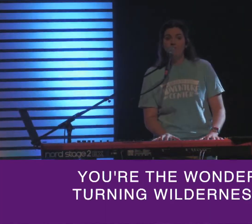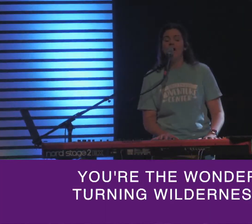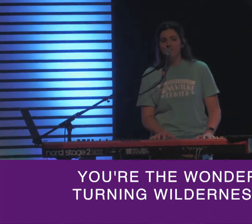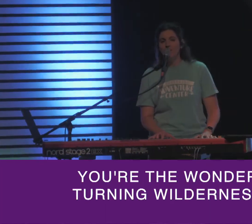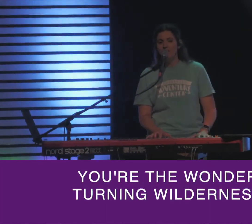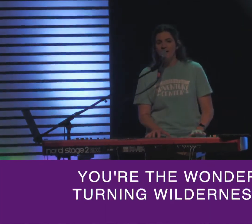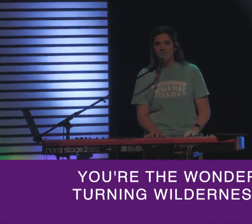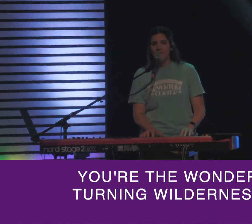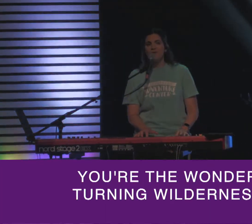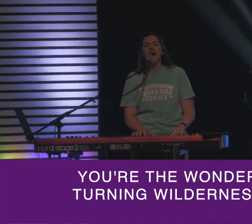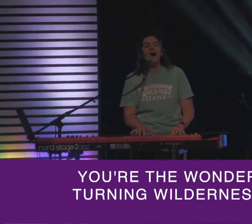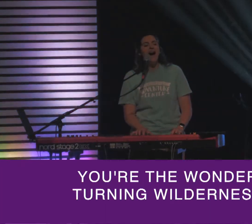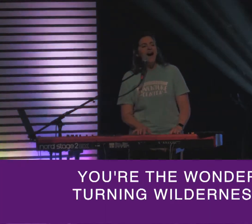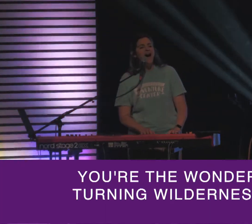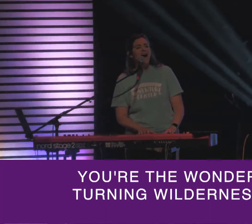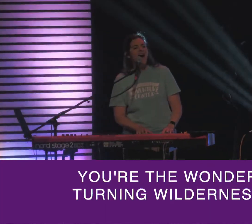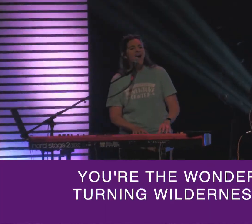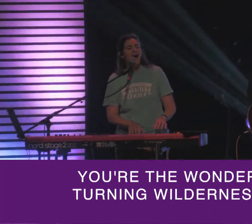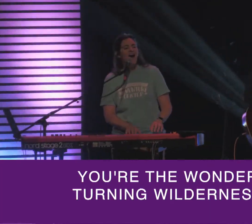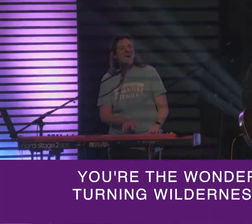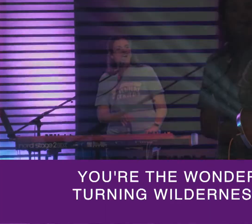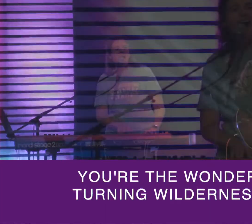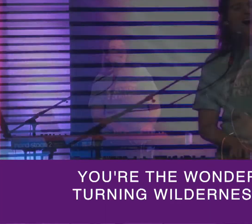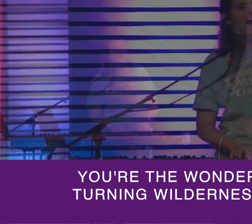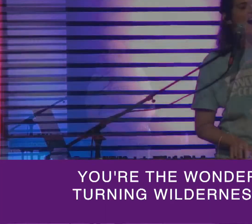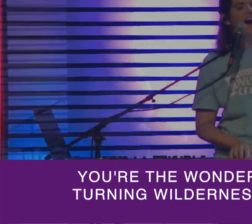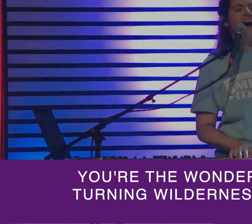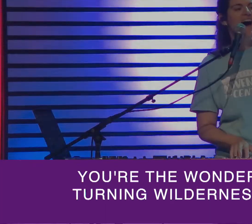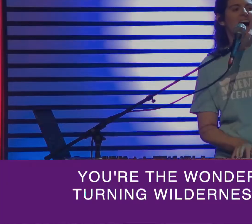In the wonder in the